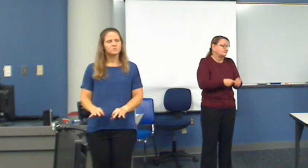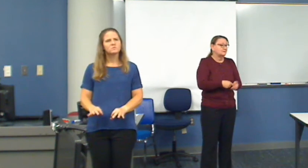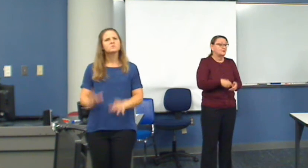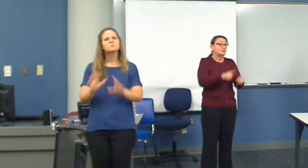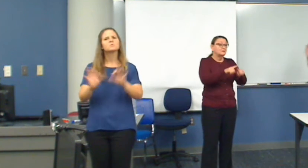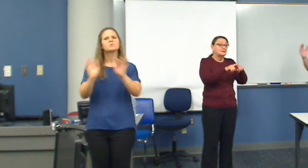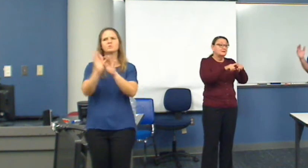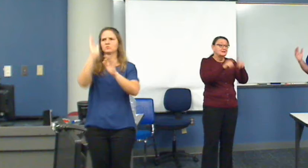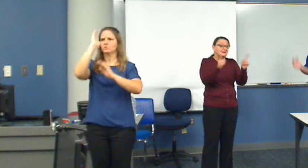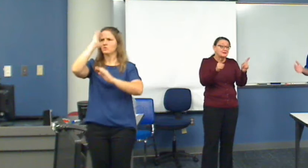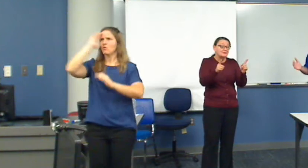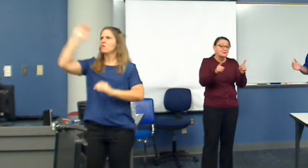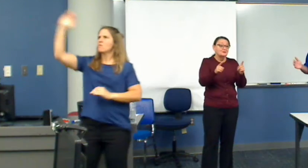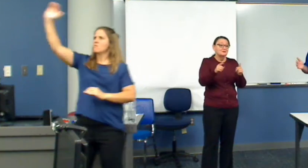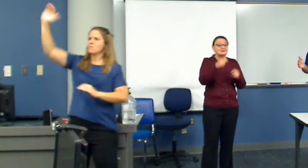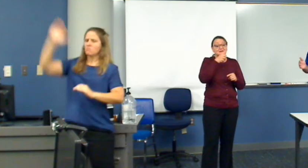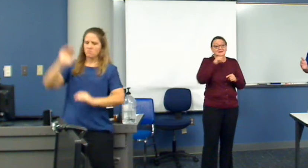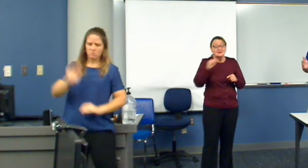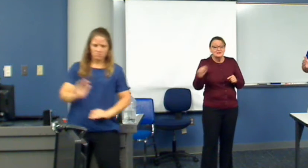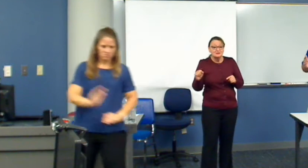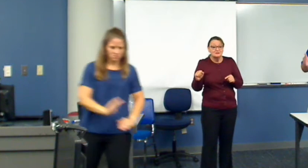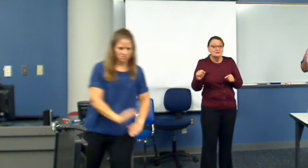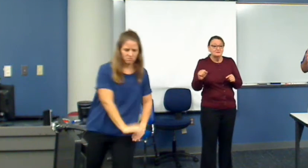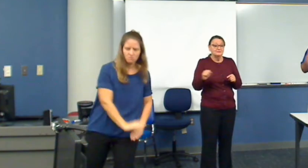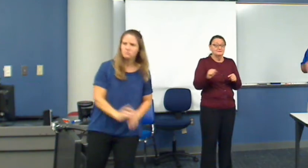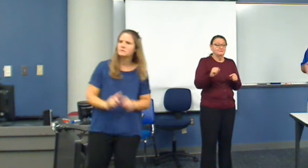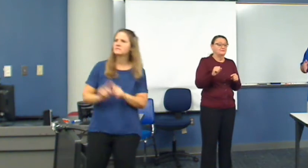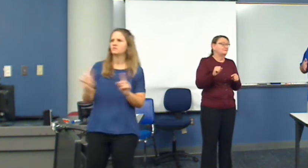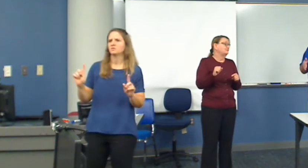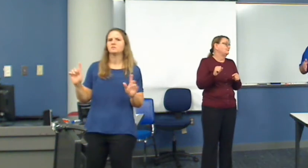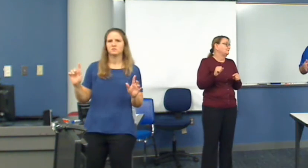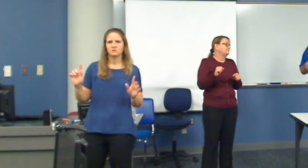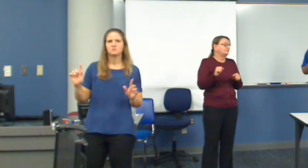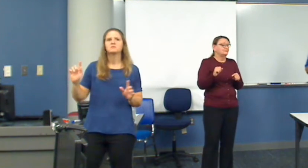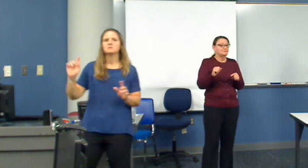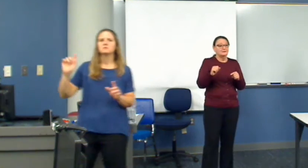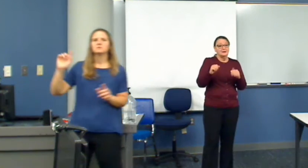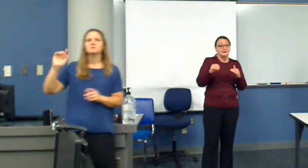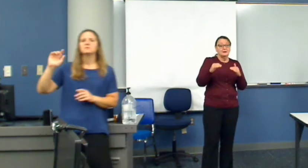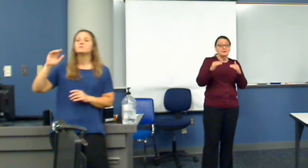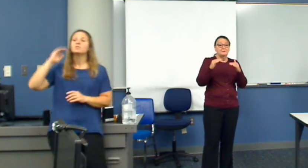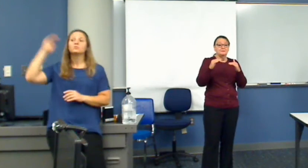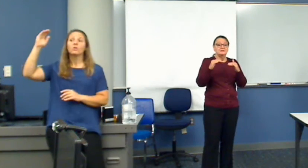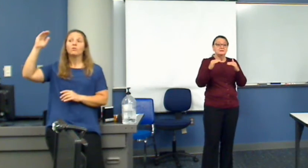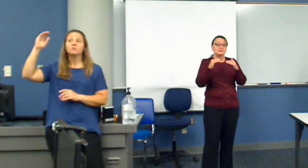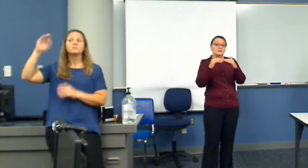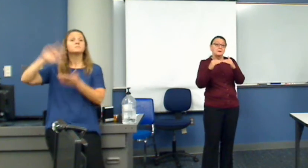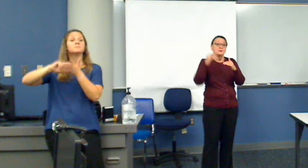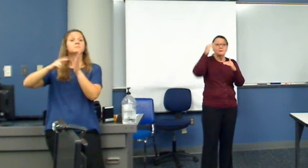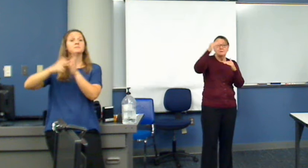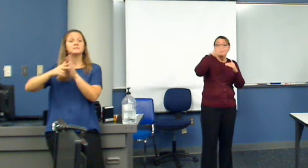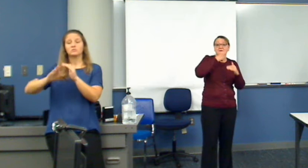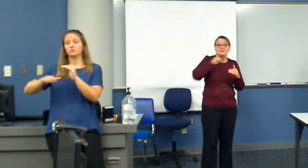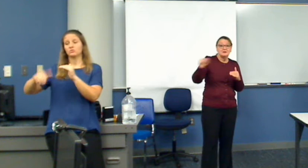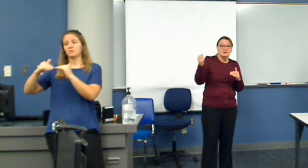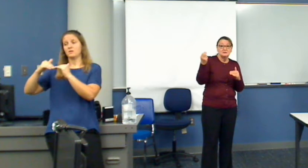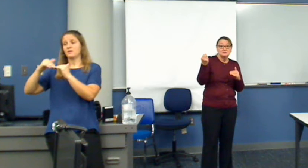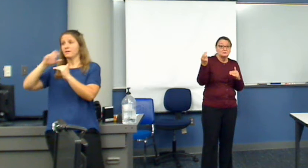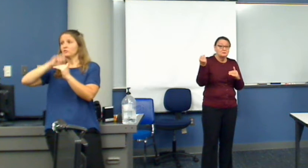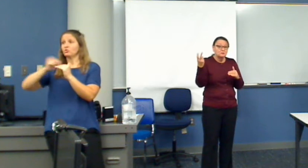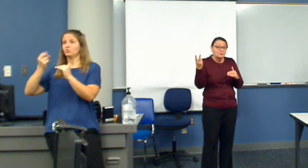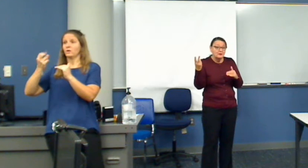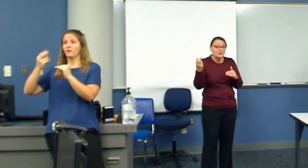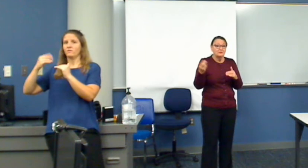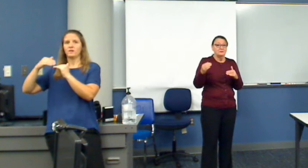ages. An adult for CPR is anyone above the age of 12. Okay, so it's a little